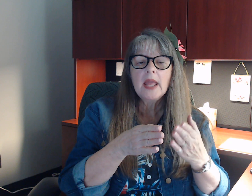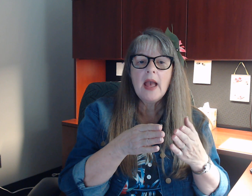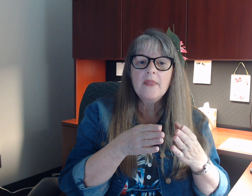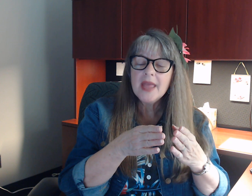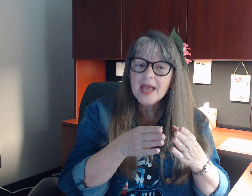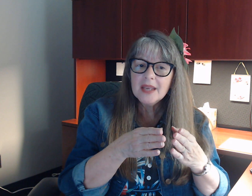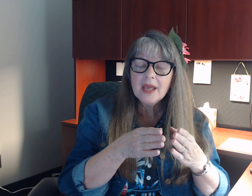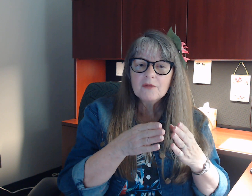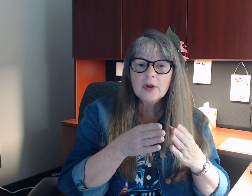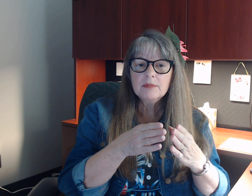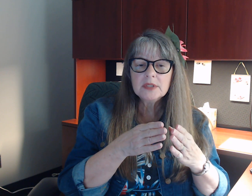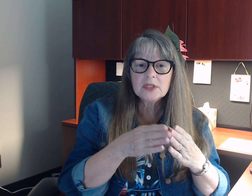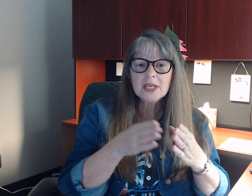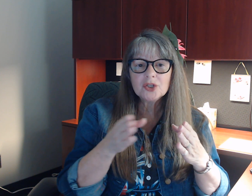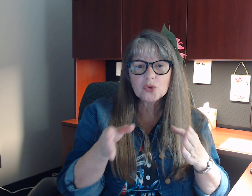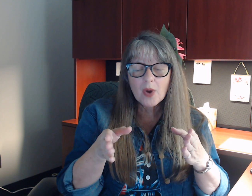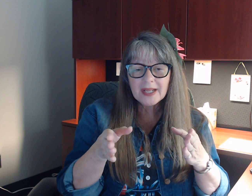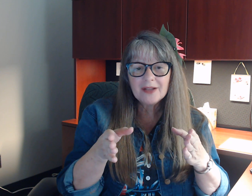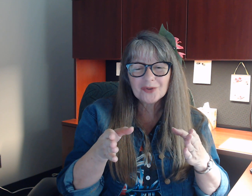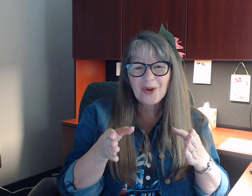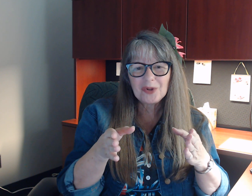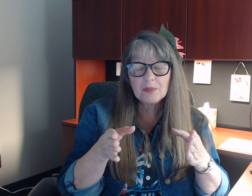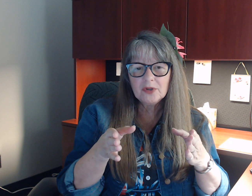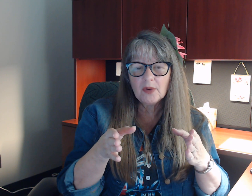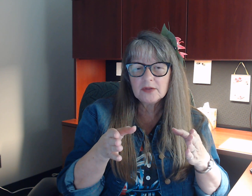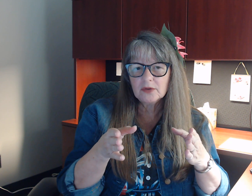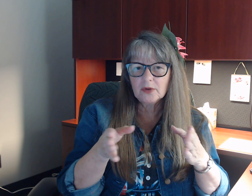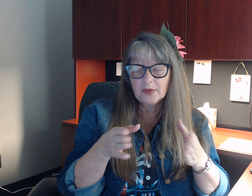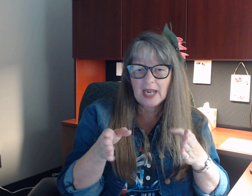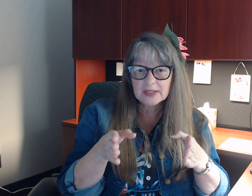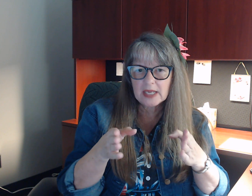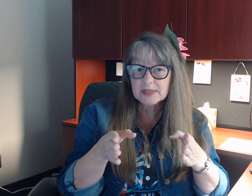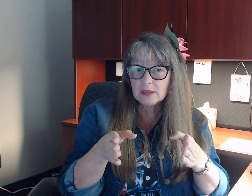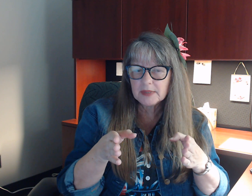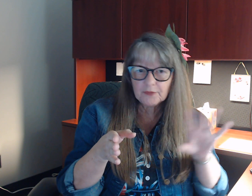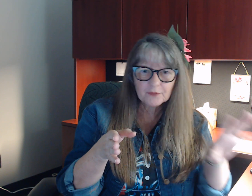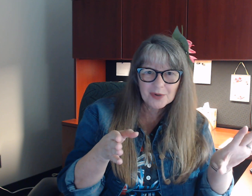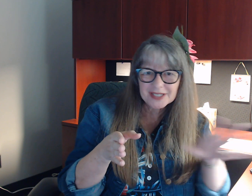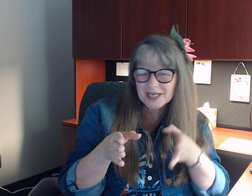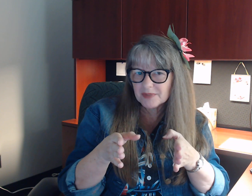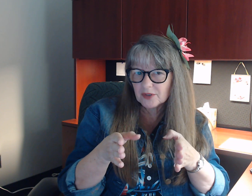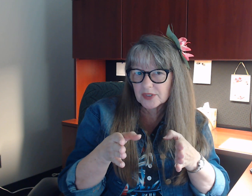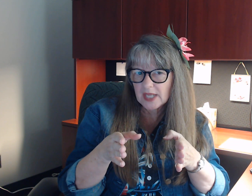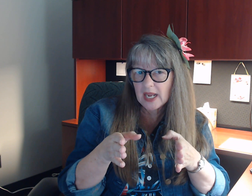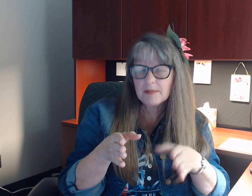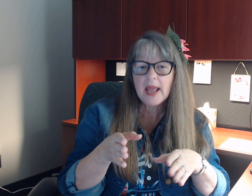And then from 10 to 20, they're all, they're the kind of same. It's a little bit different from 1 to 10, but they're the same. And